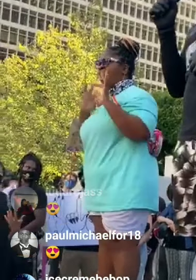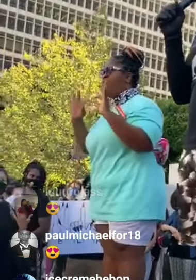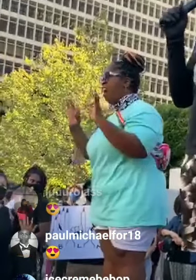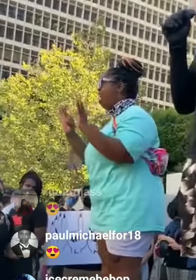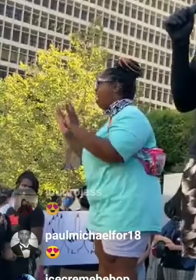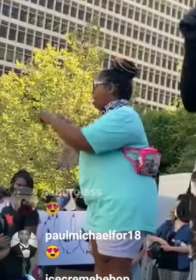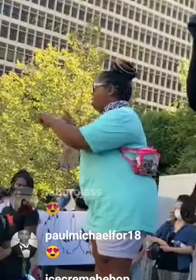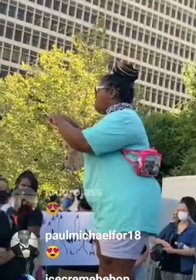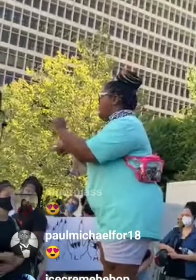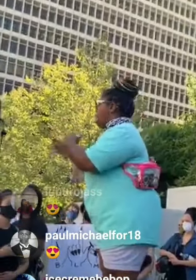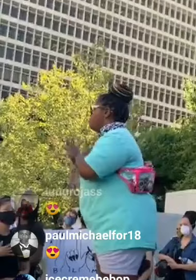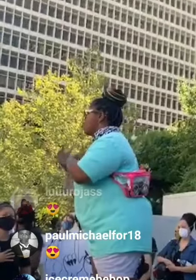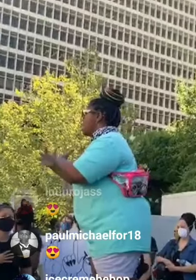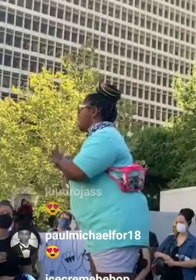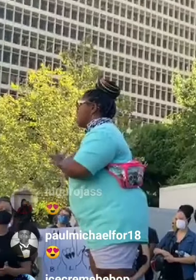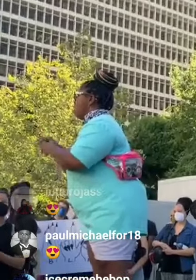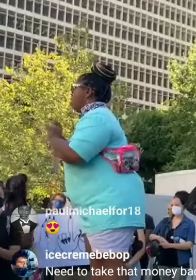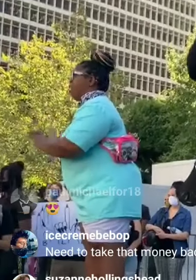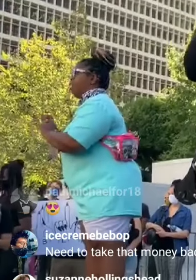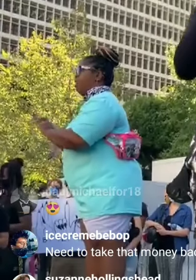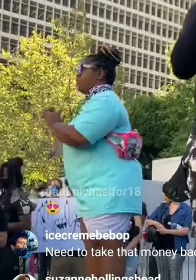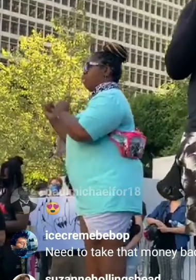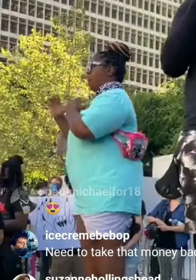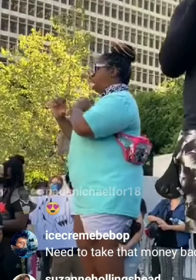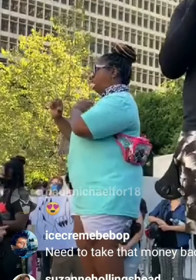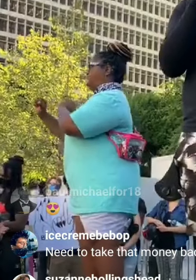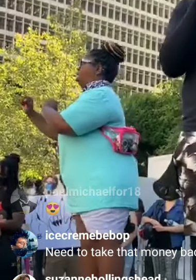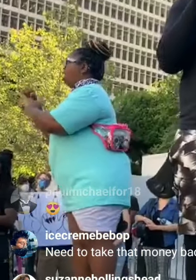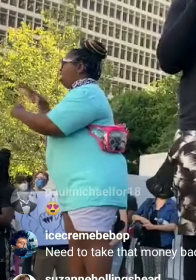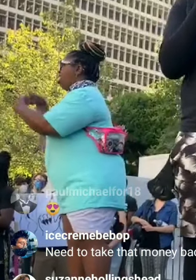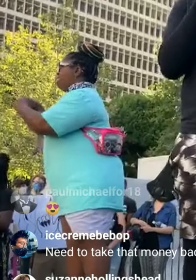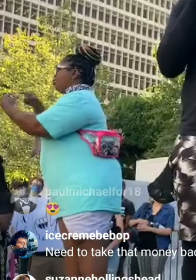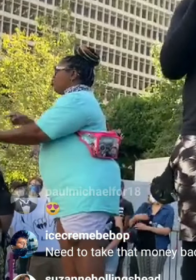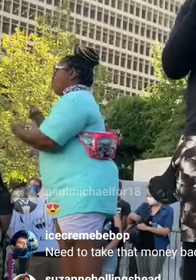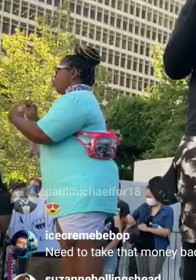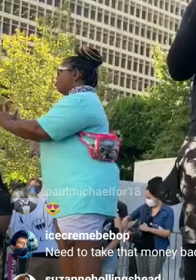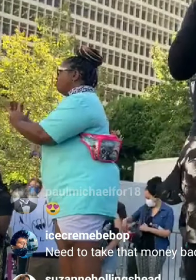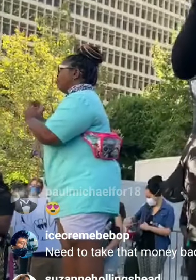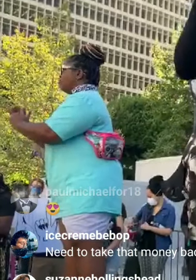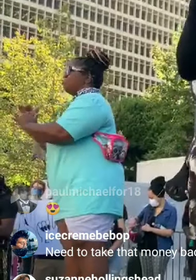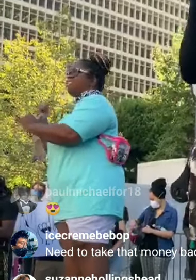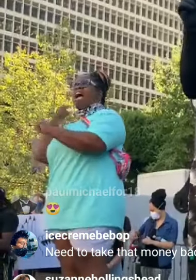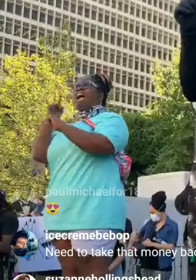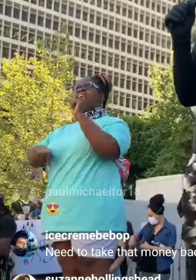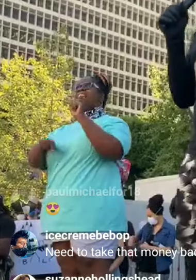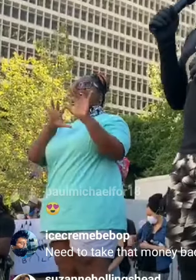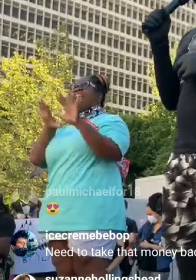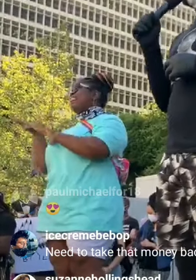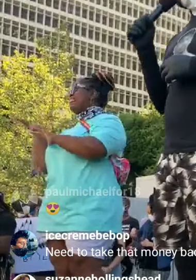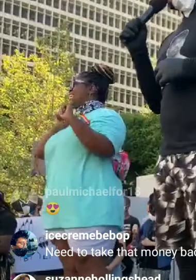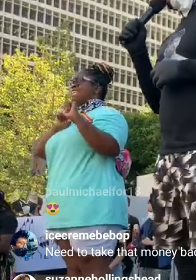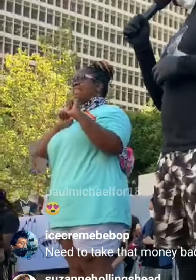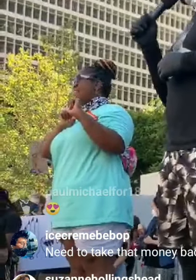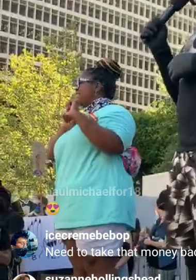leave. And now I'm in the struggle, singing, I can't leave.